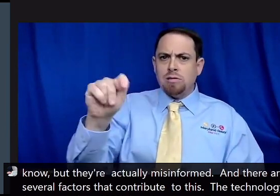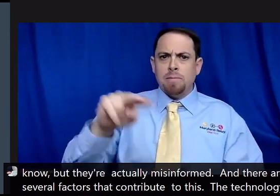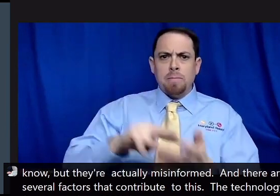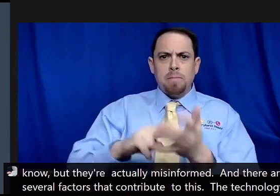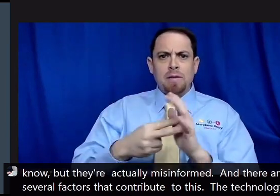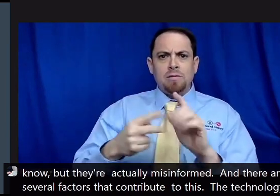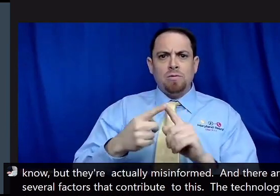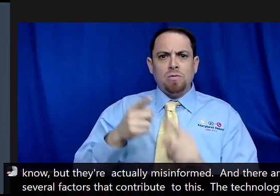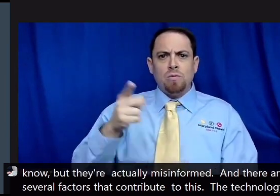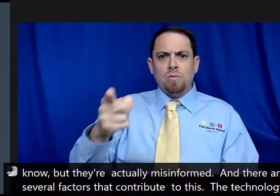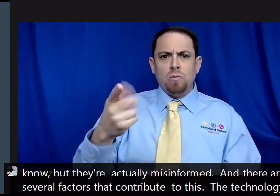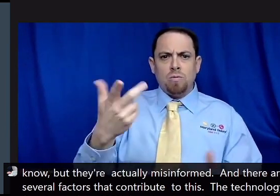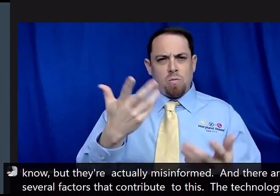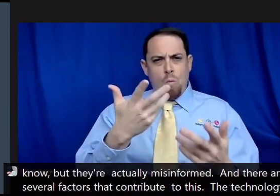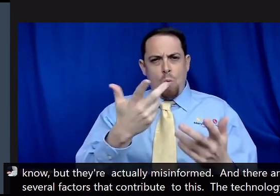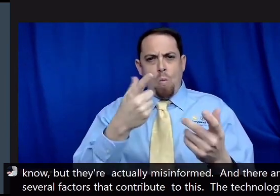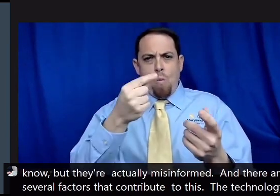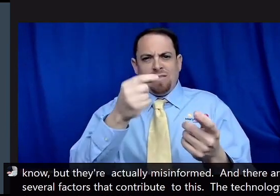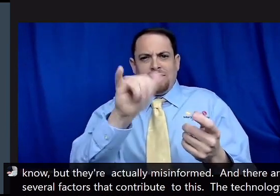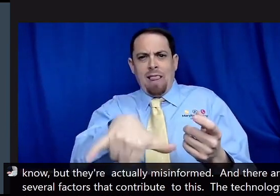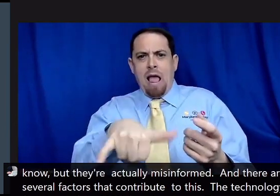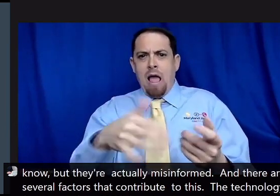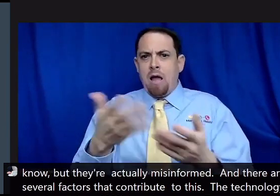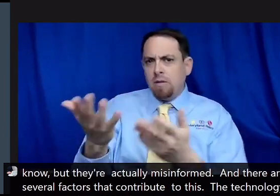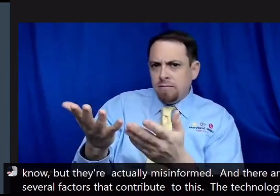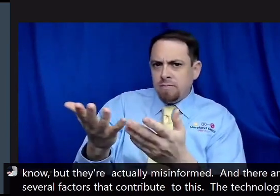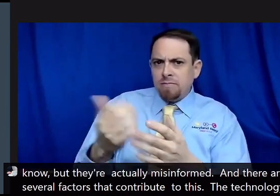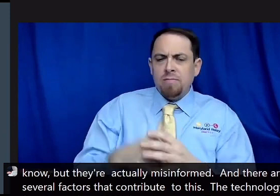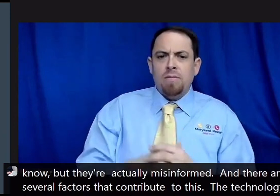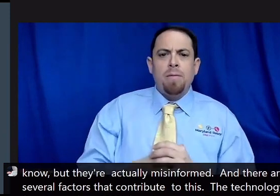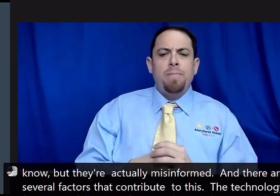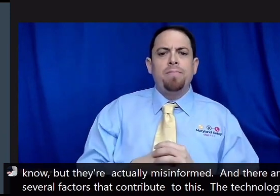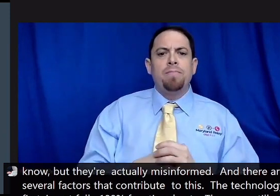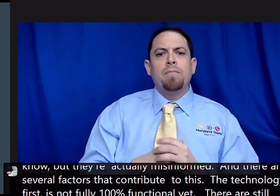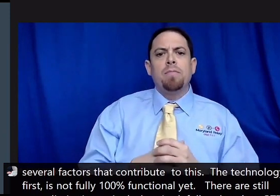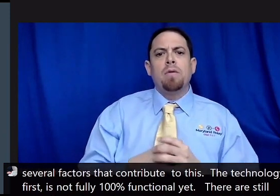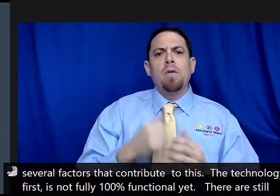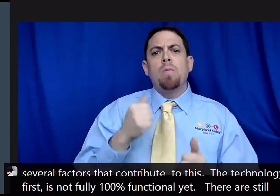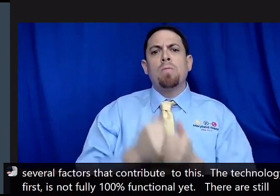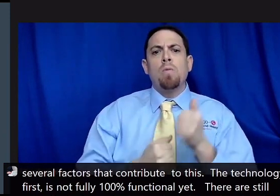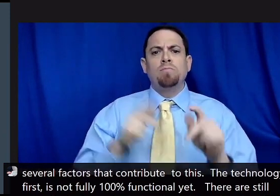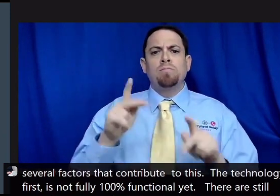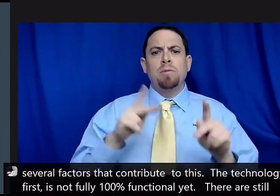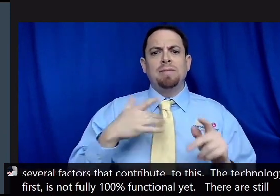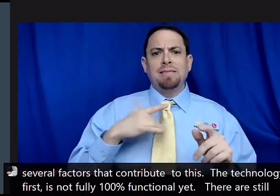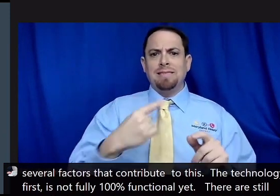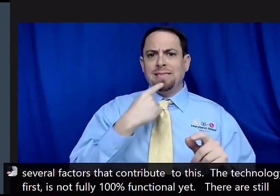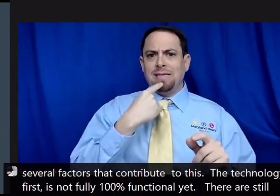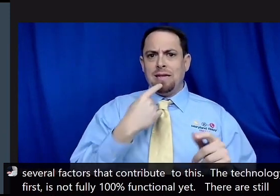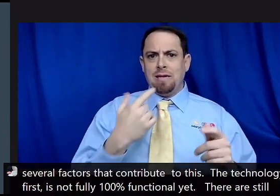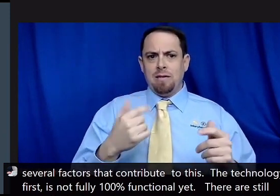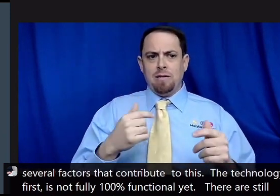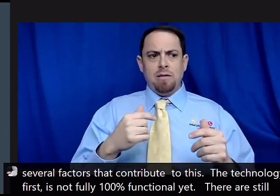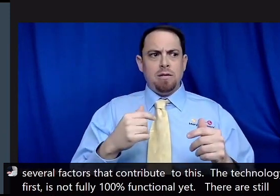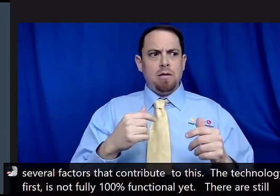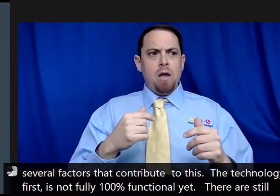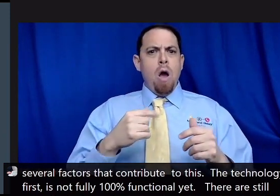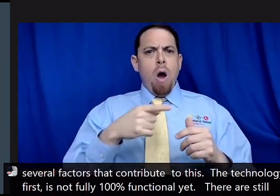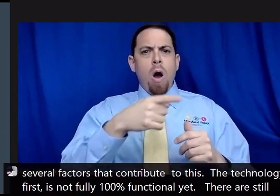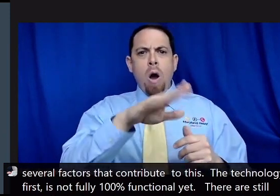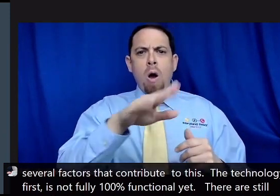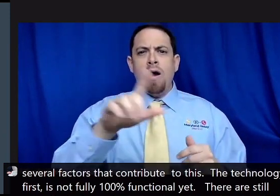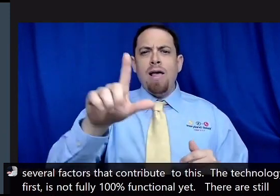And when I ask folks, what does RTT mean to you? What is RTT? Oftentimes, the